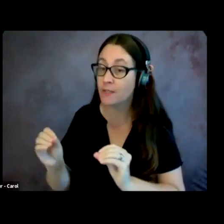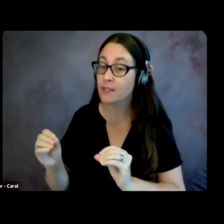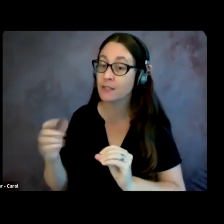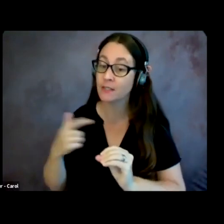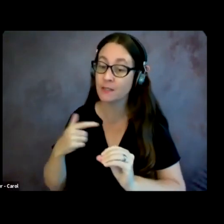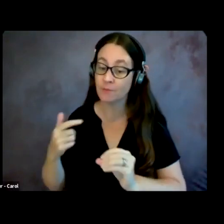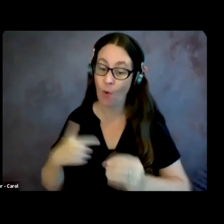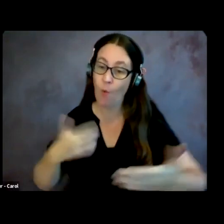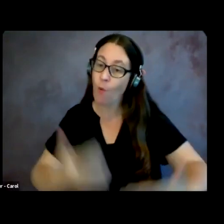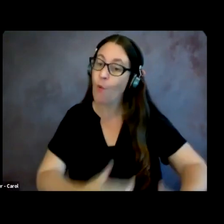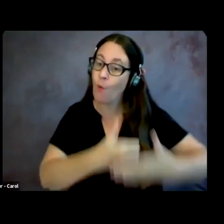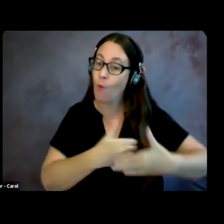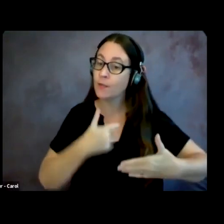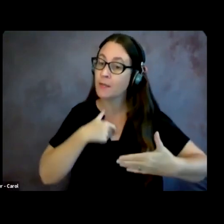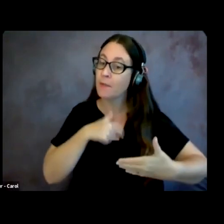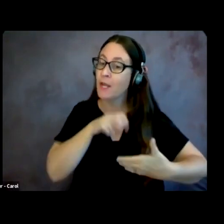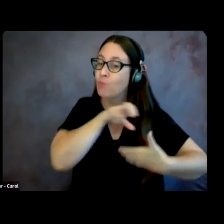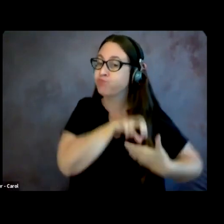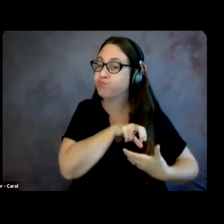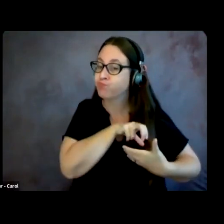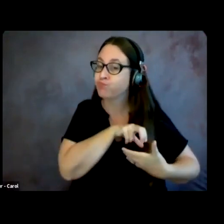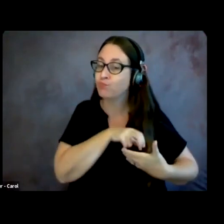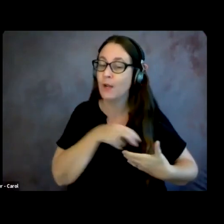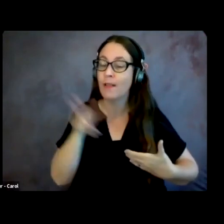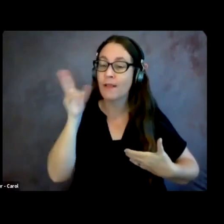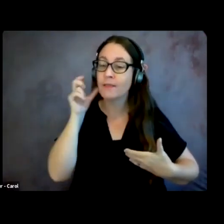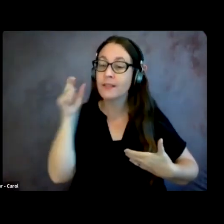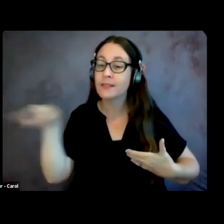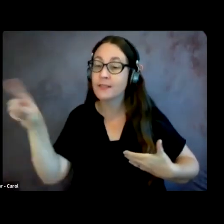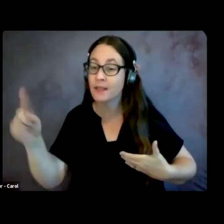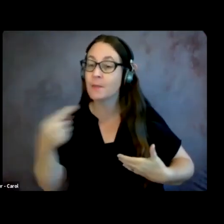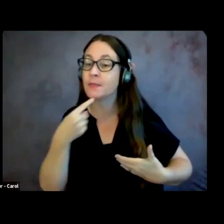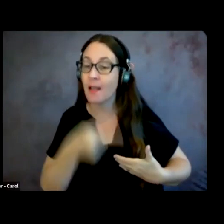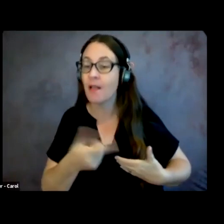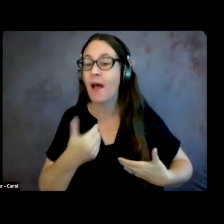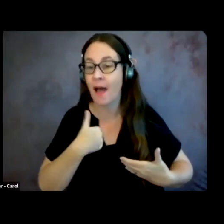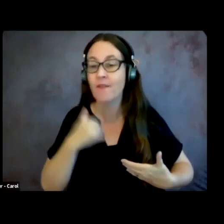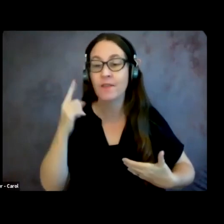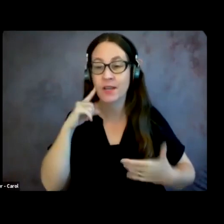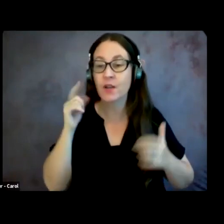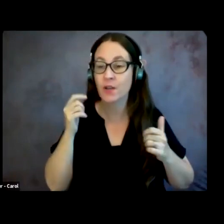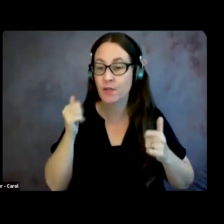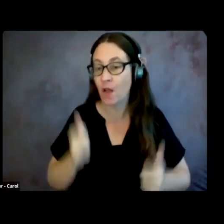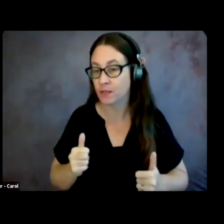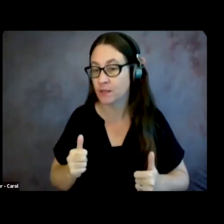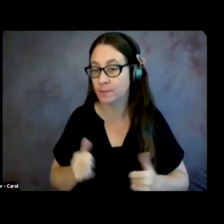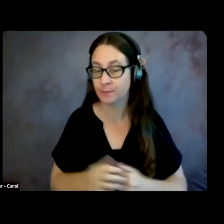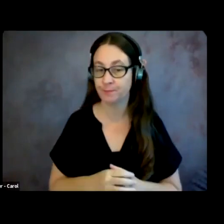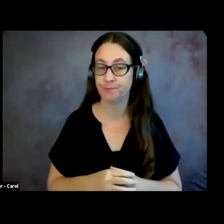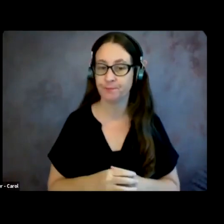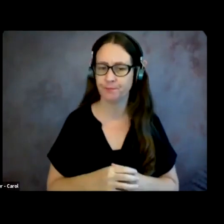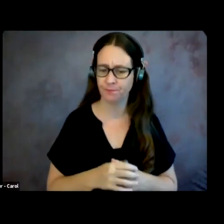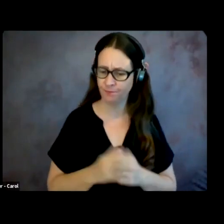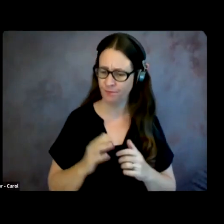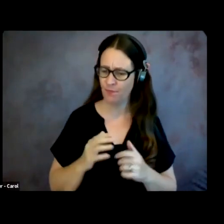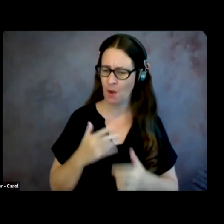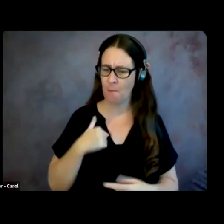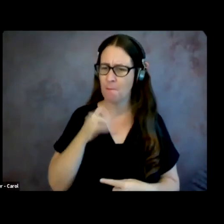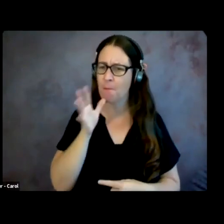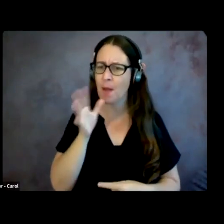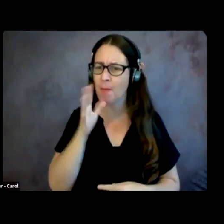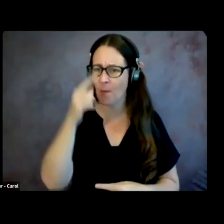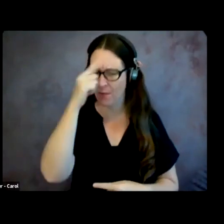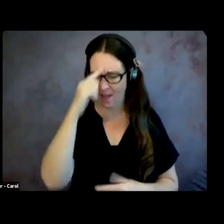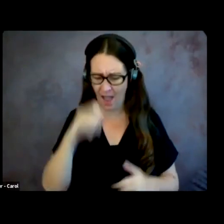in her lap, listening to them confirm that I had a hearing loss. Now, how could this have happened? My mom was thinking. She